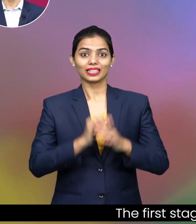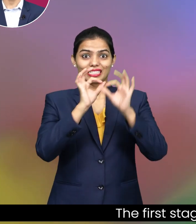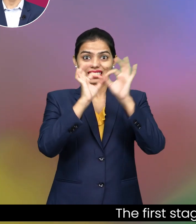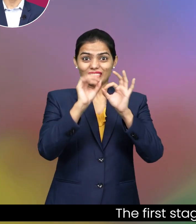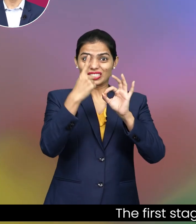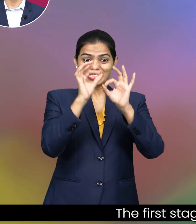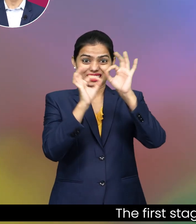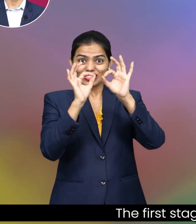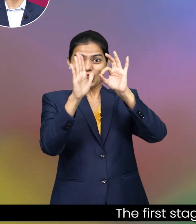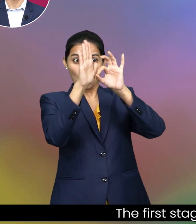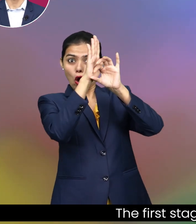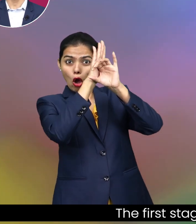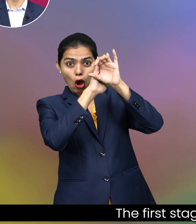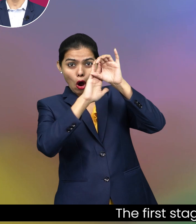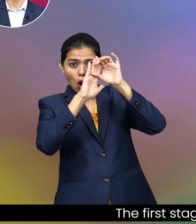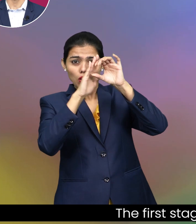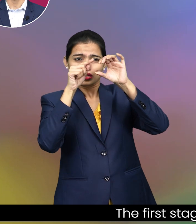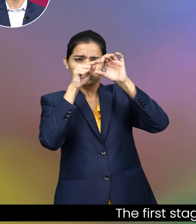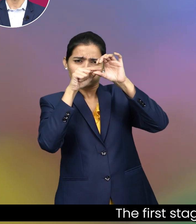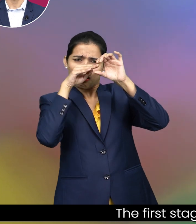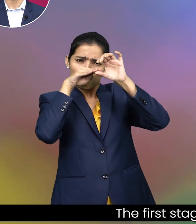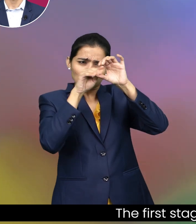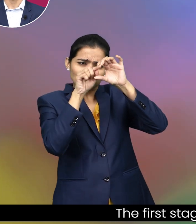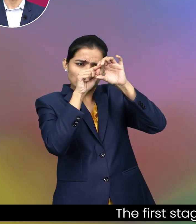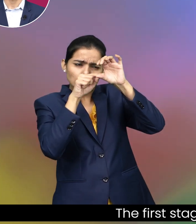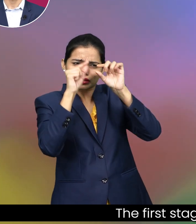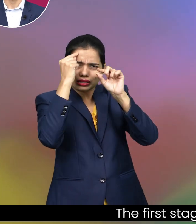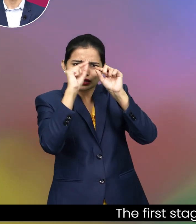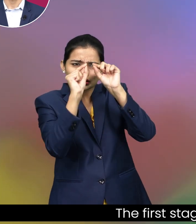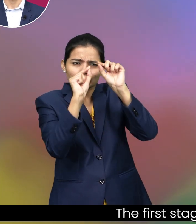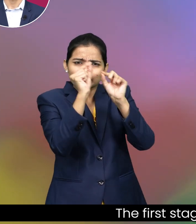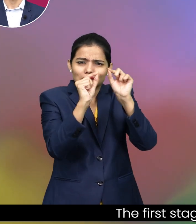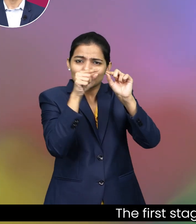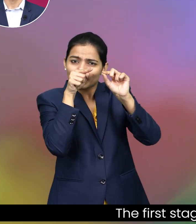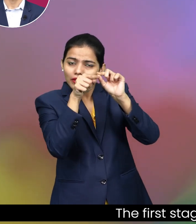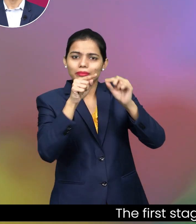The first stage of mitosis is prophase.